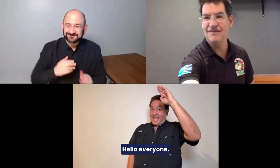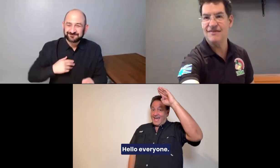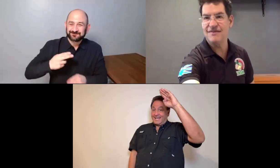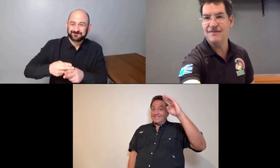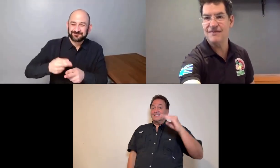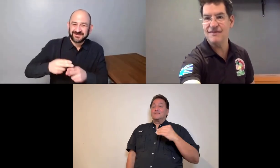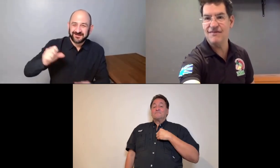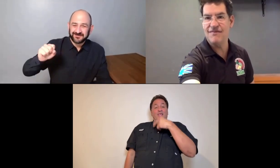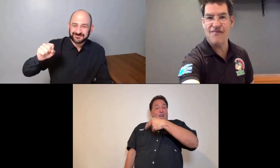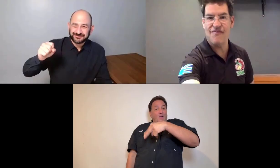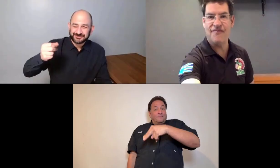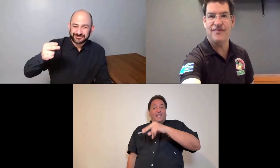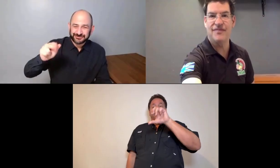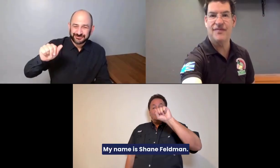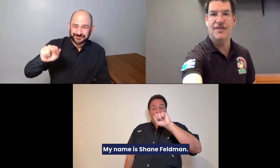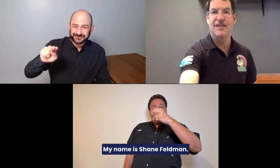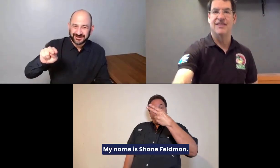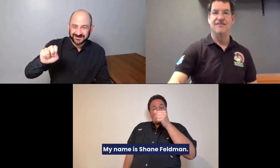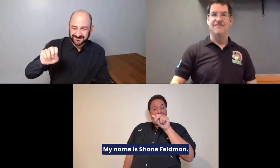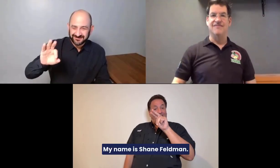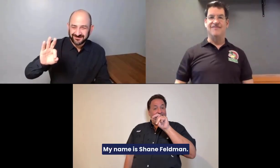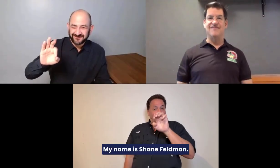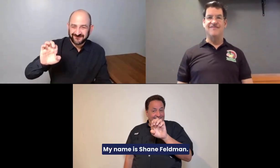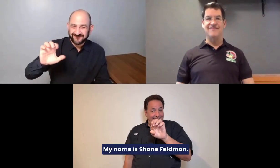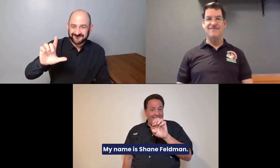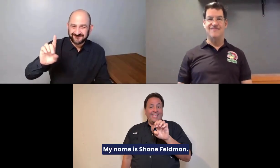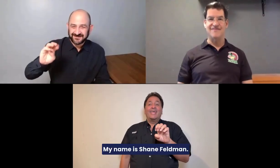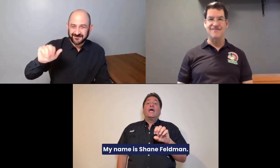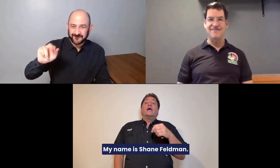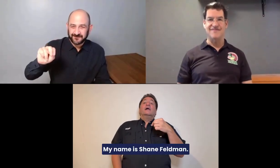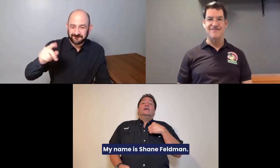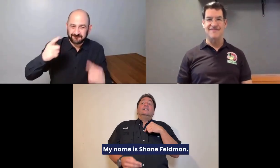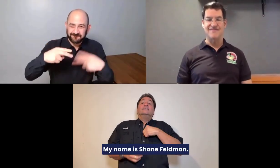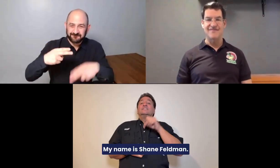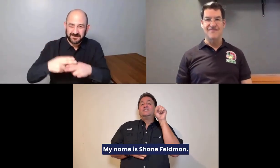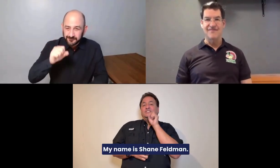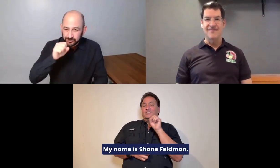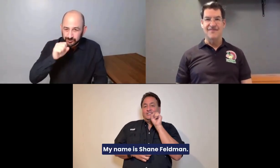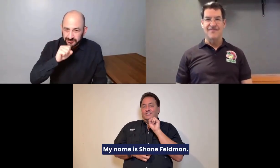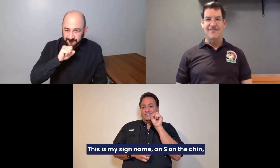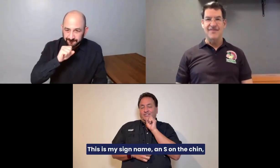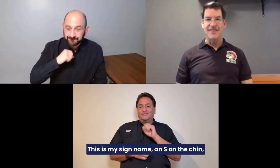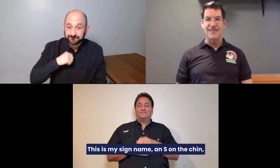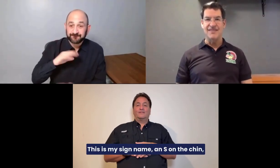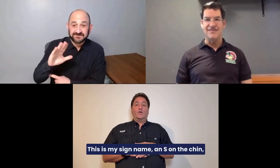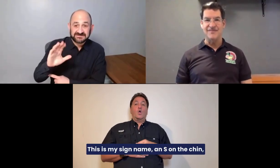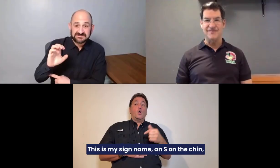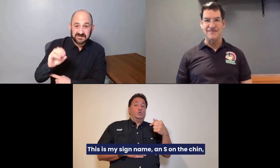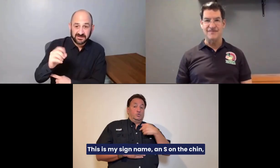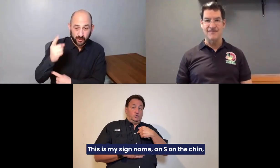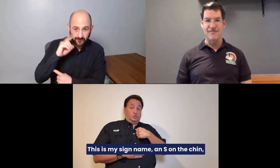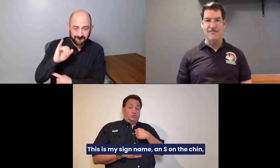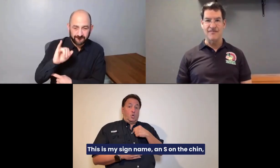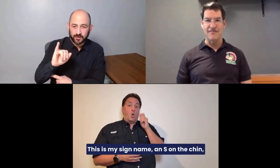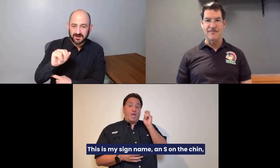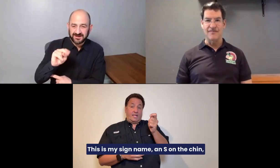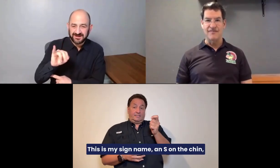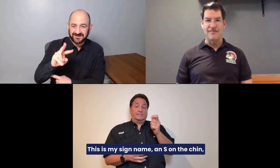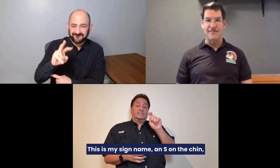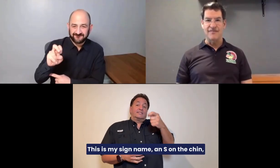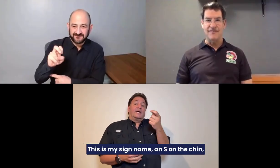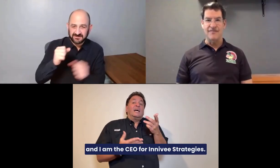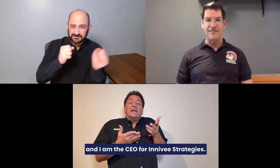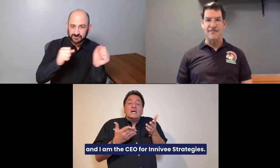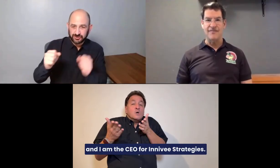Hello, everyone. My name is Shane Feldman. This is my sign name, an S on